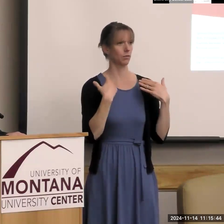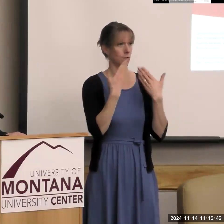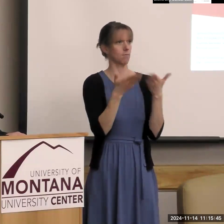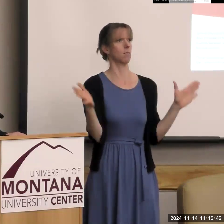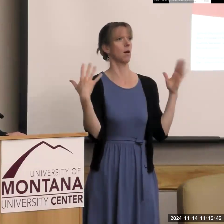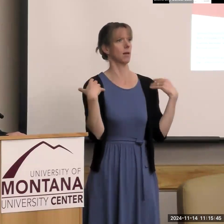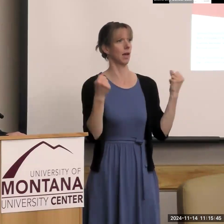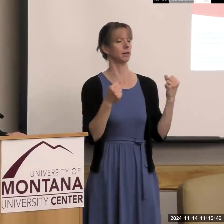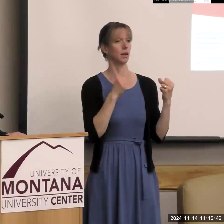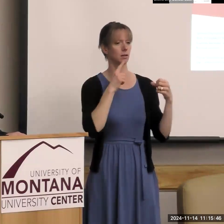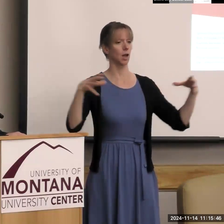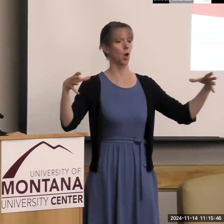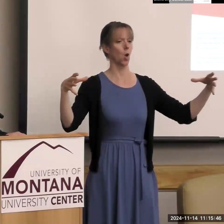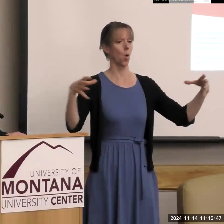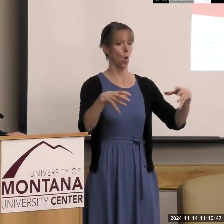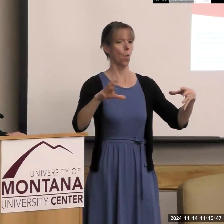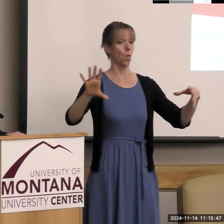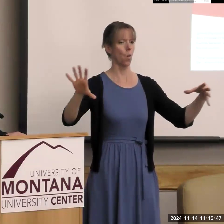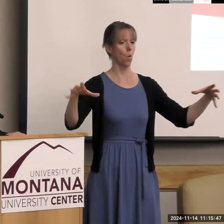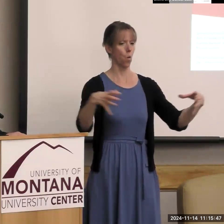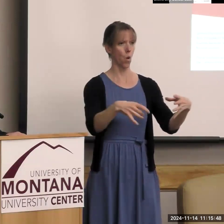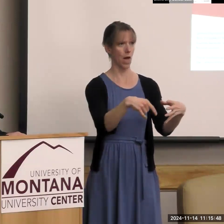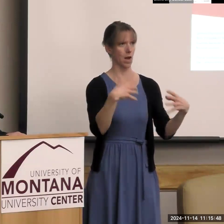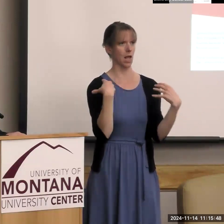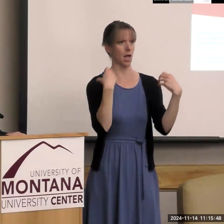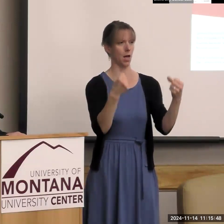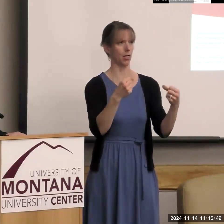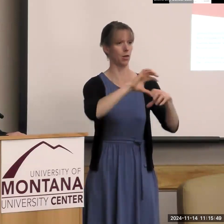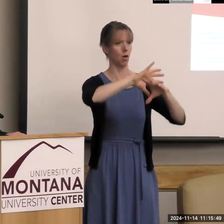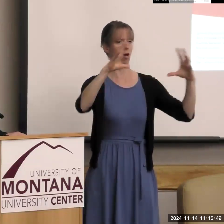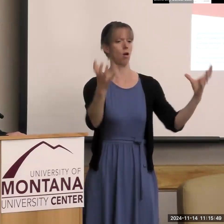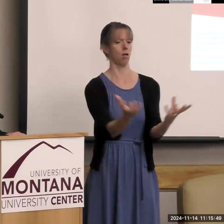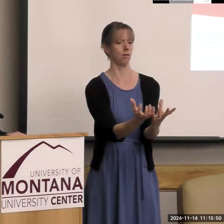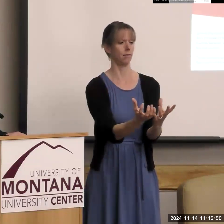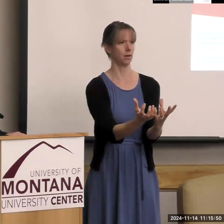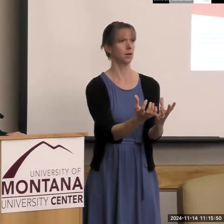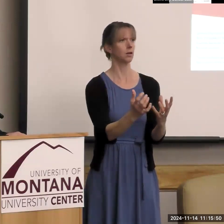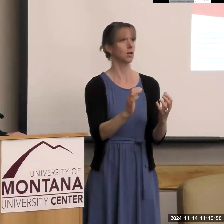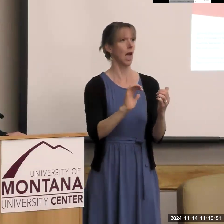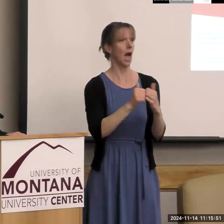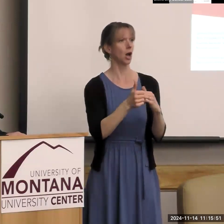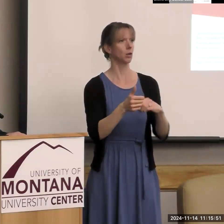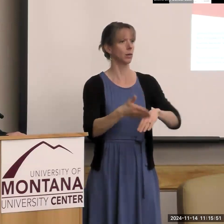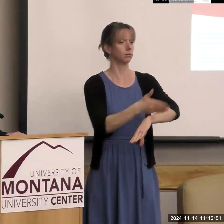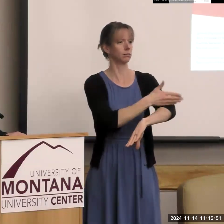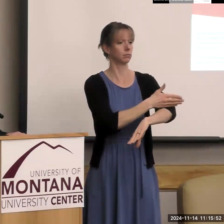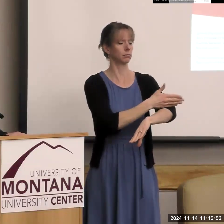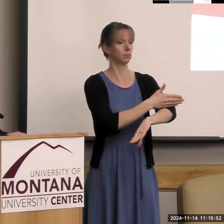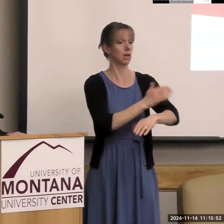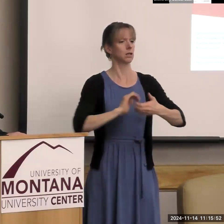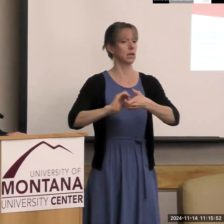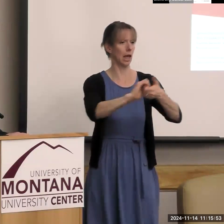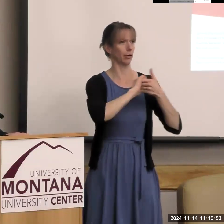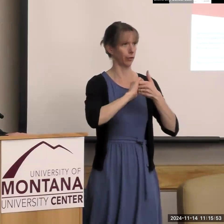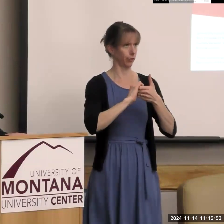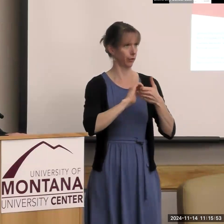One Health and bringing all the domains together to say where are our opportunities to do better together, just in a synopsis. Yeah, no, I